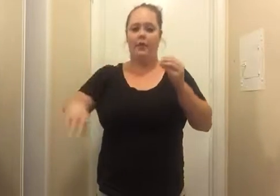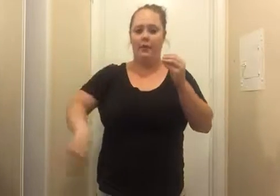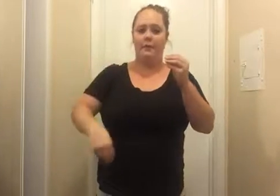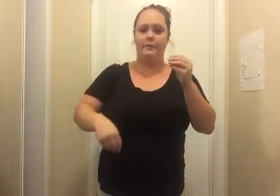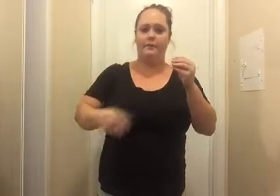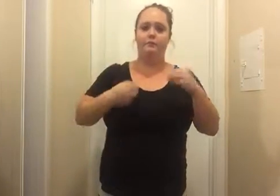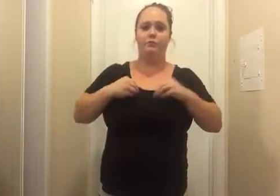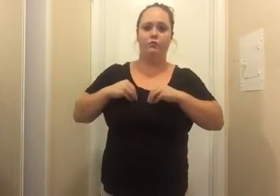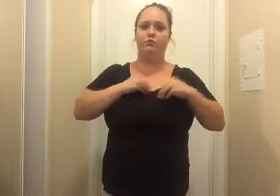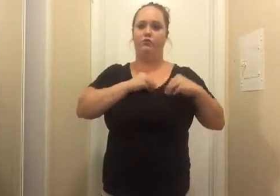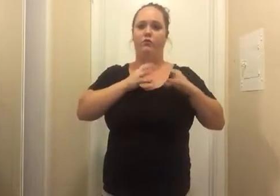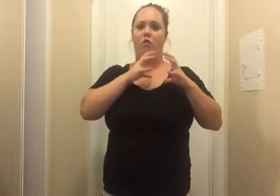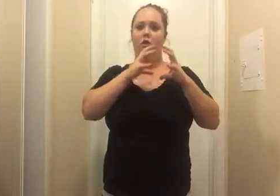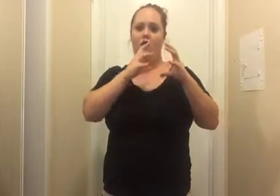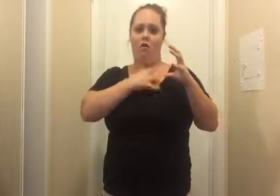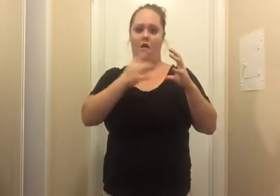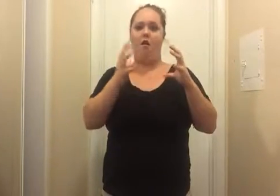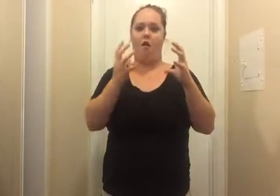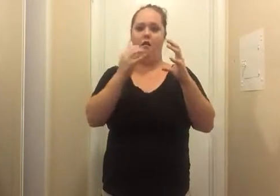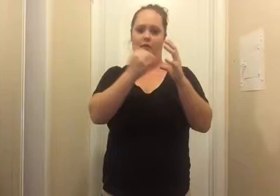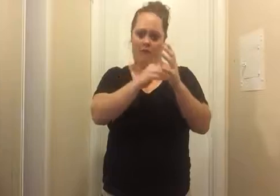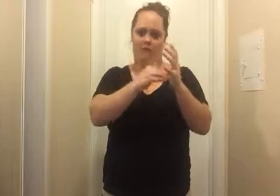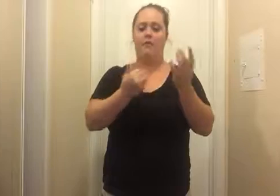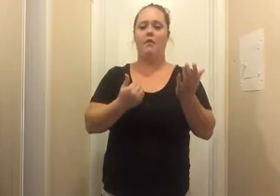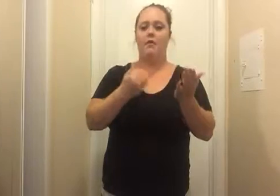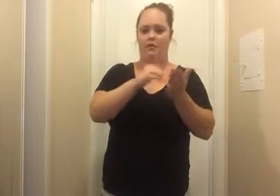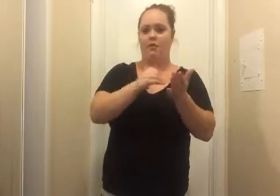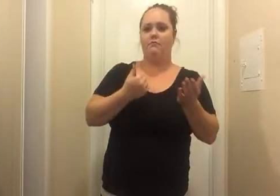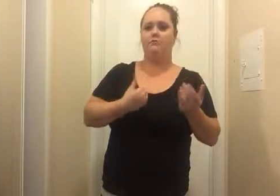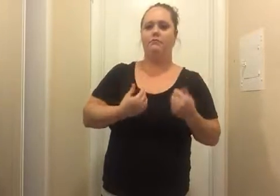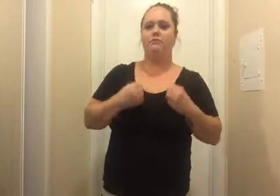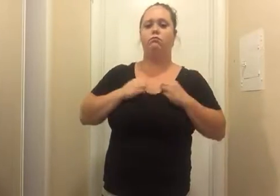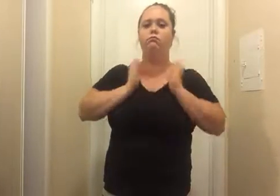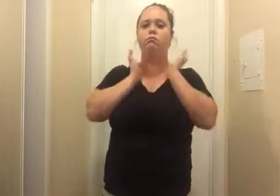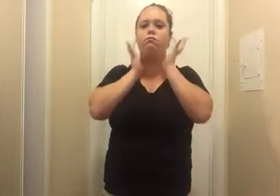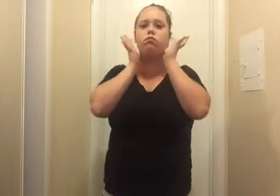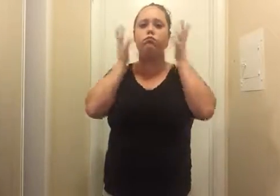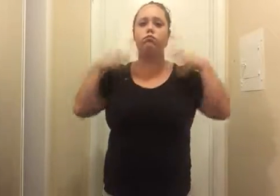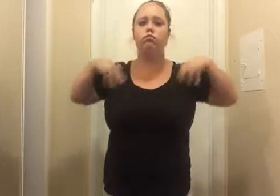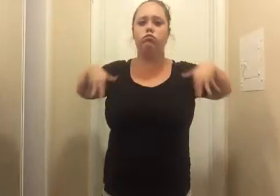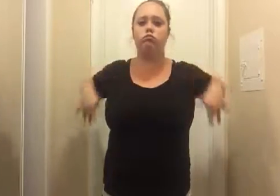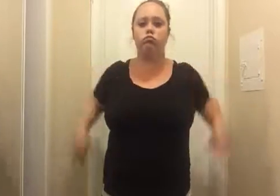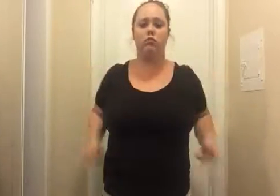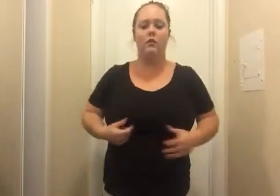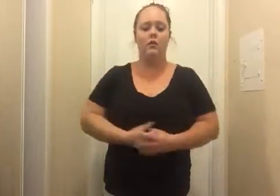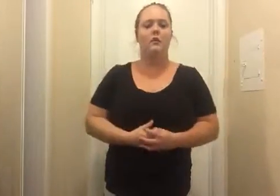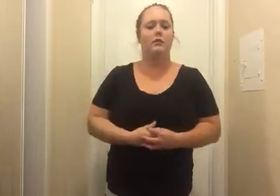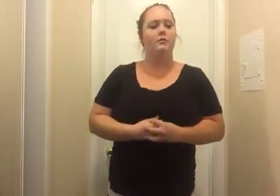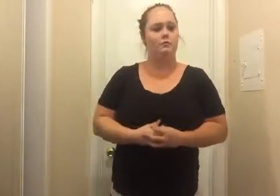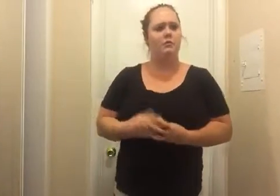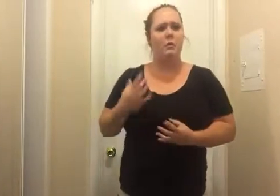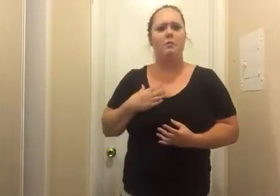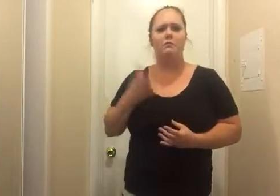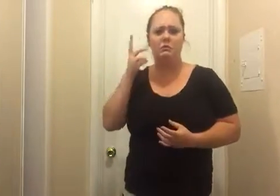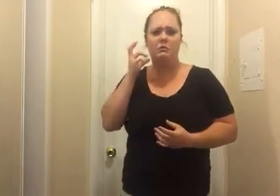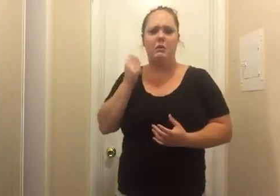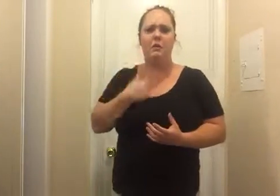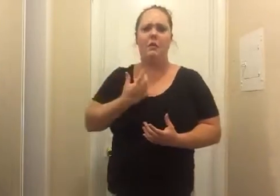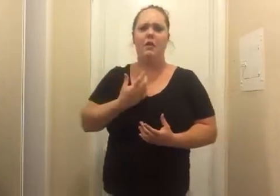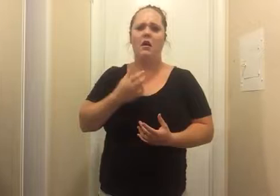someone talks about heart disease and eventually heart attacks, a lot of times people talk about clogged arteries. And when I first heard that when I was a kid,